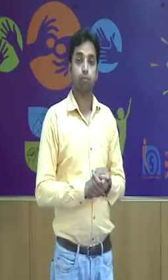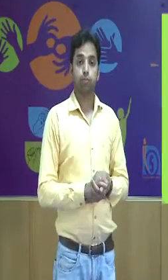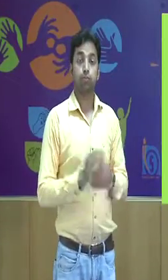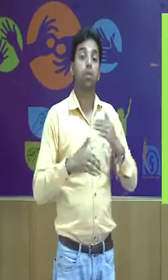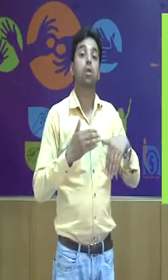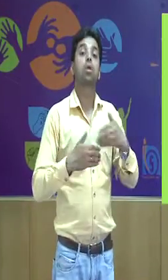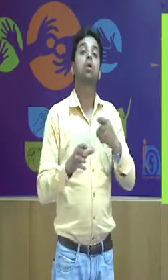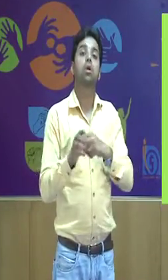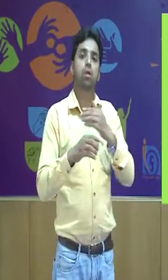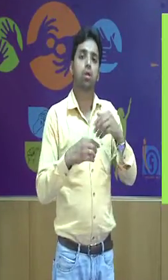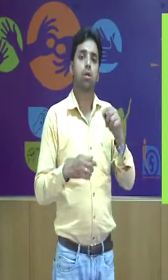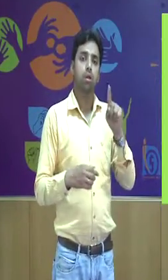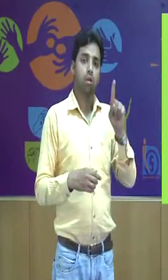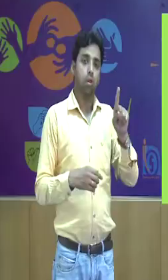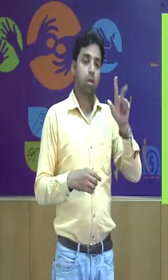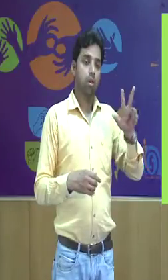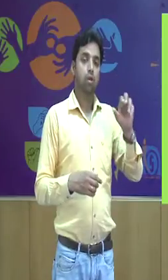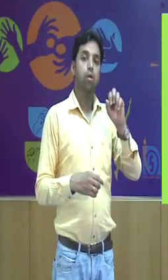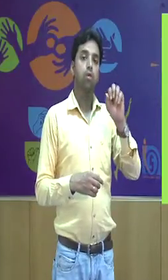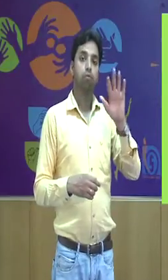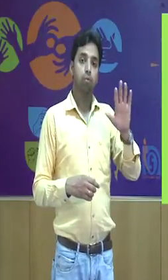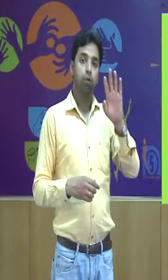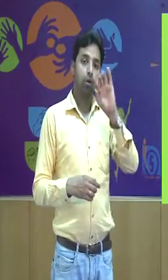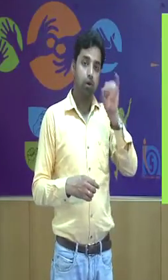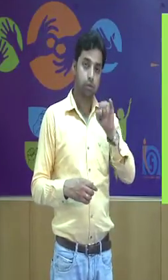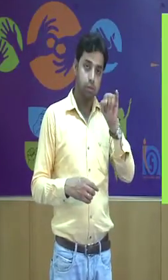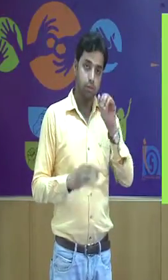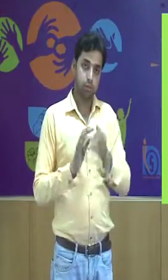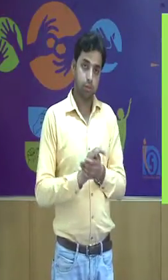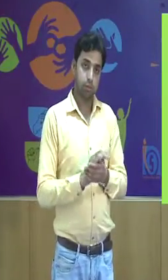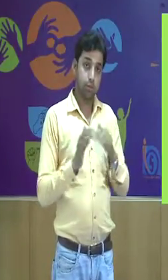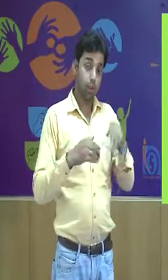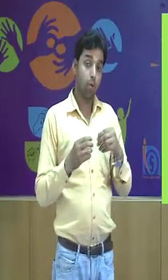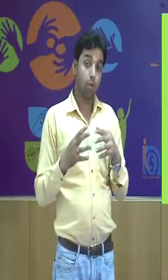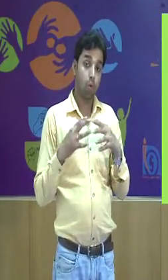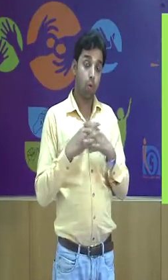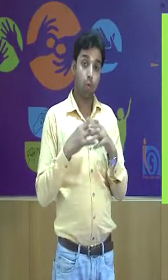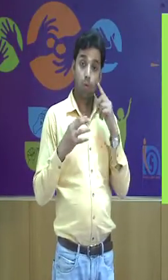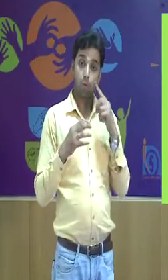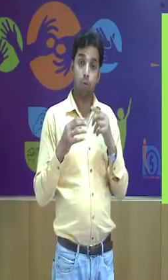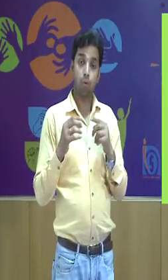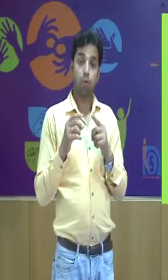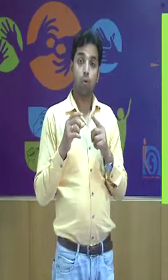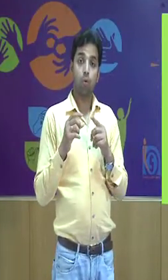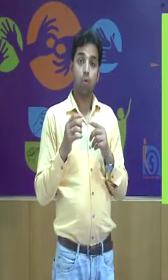In the year 1856, the Widow Remarriage Act was